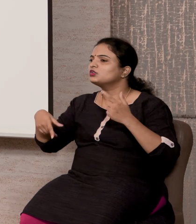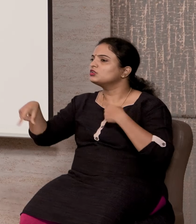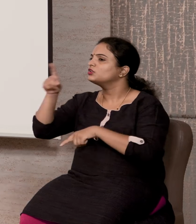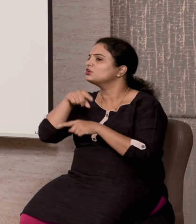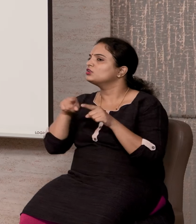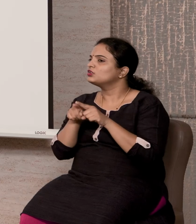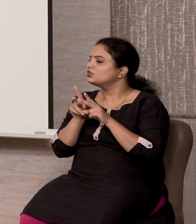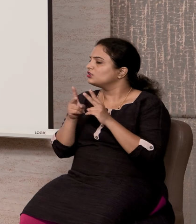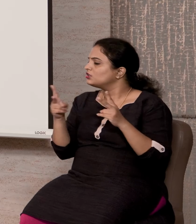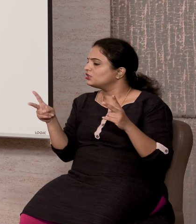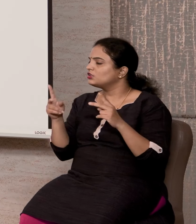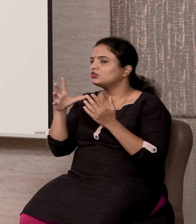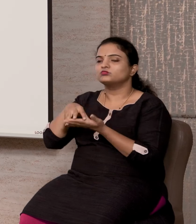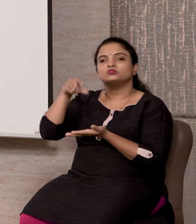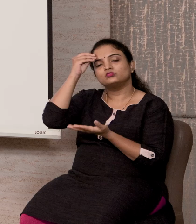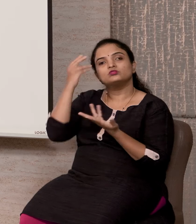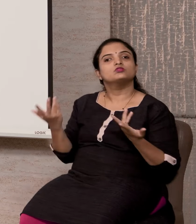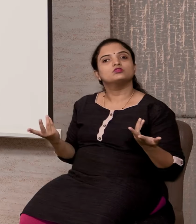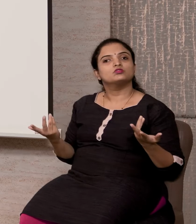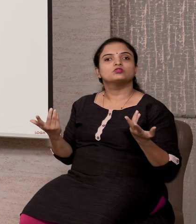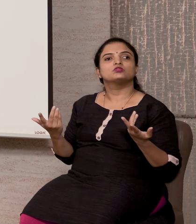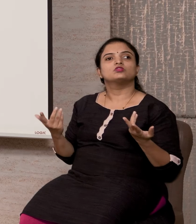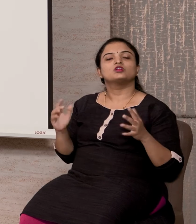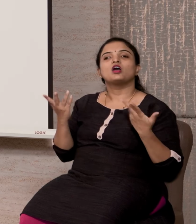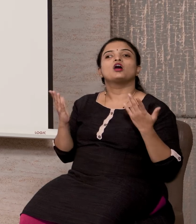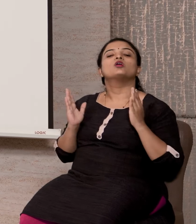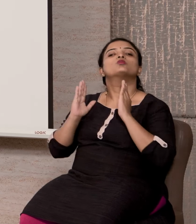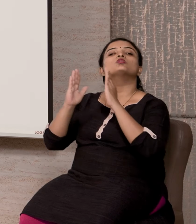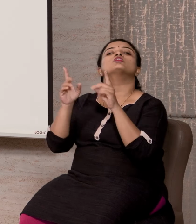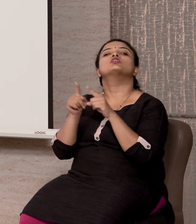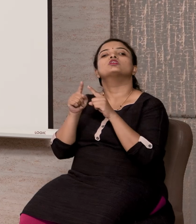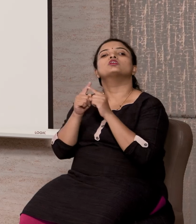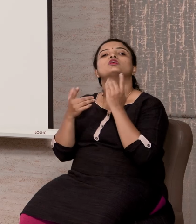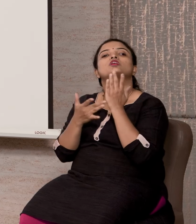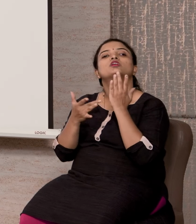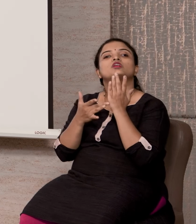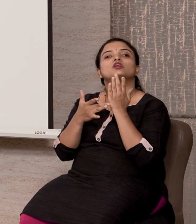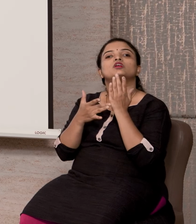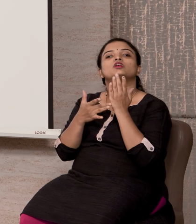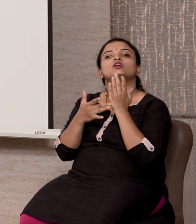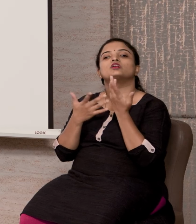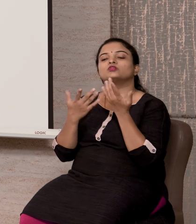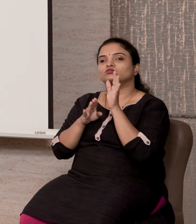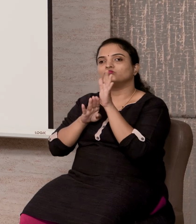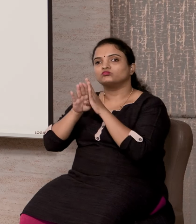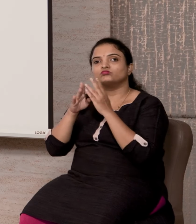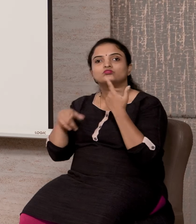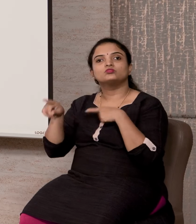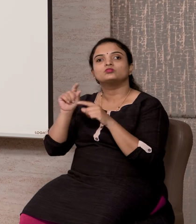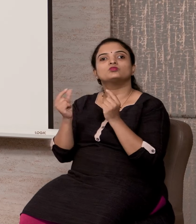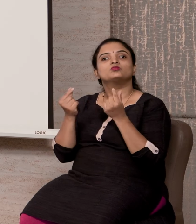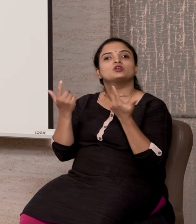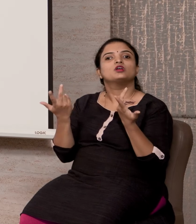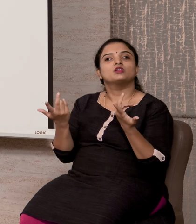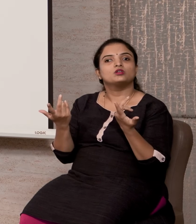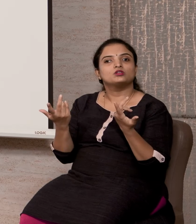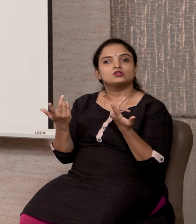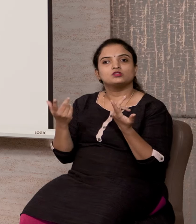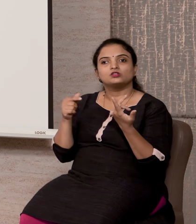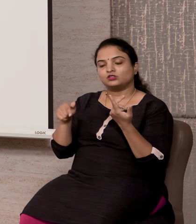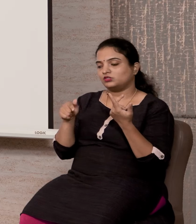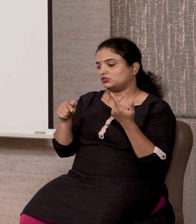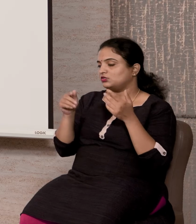different types of disabilities. Then how do I directly teach about, all technology and, testing suits and so on, right? So now if you observe,